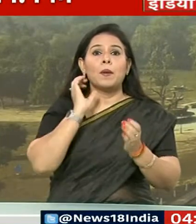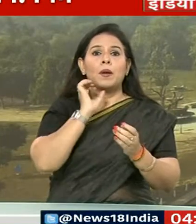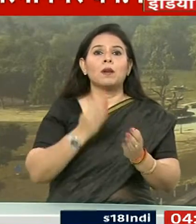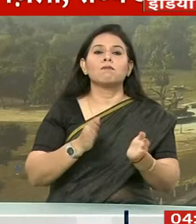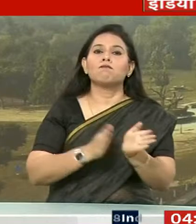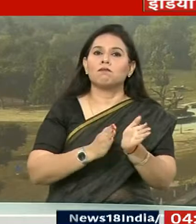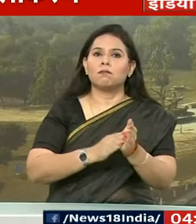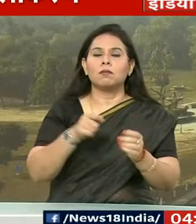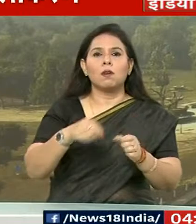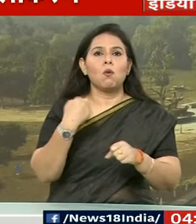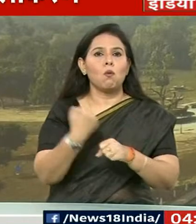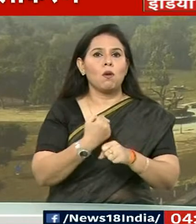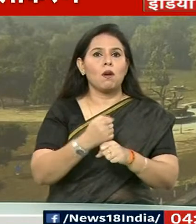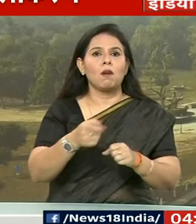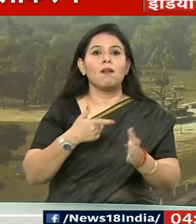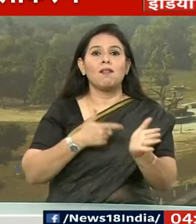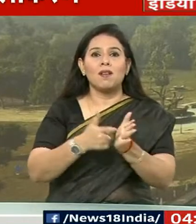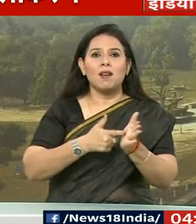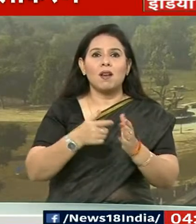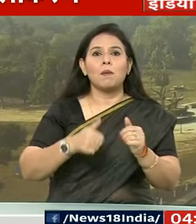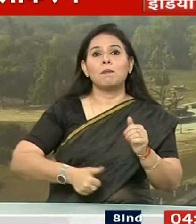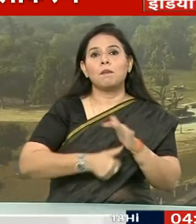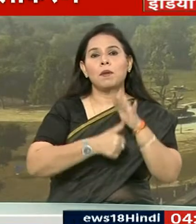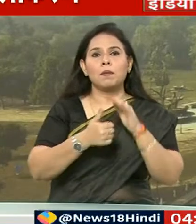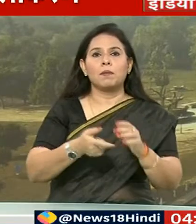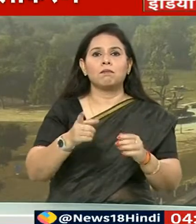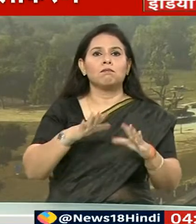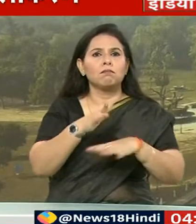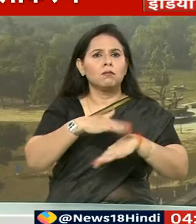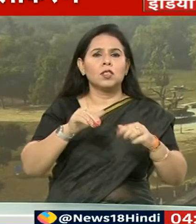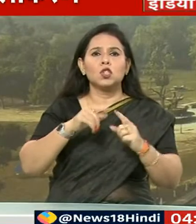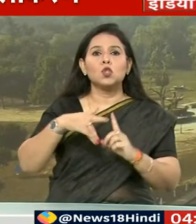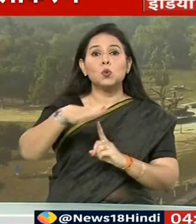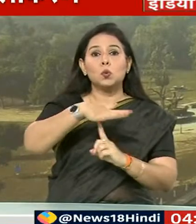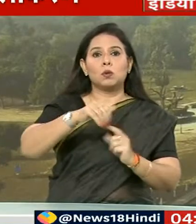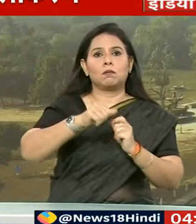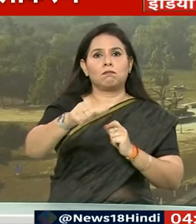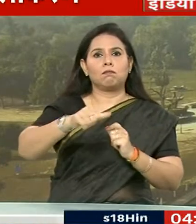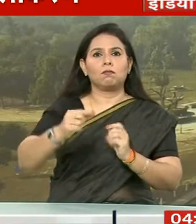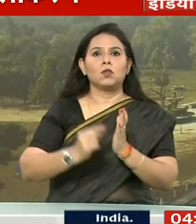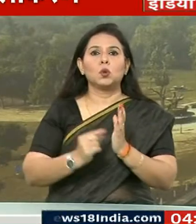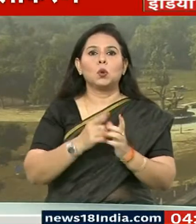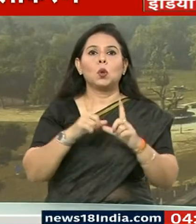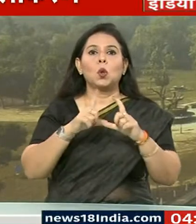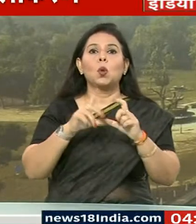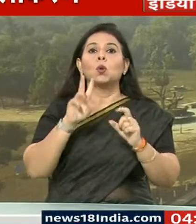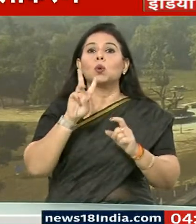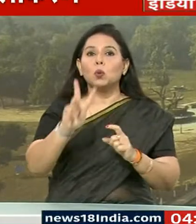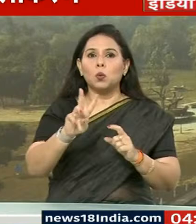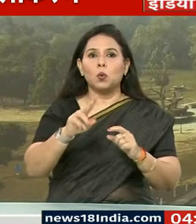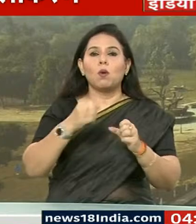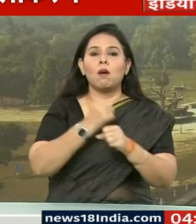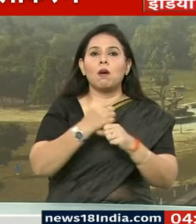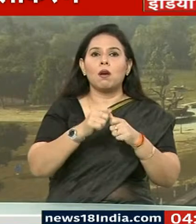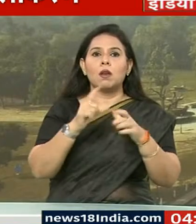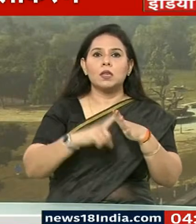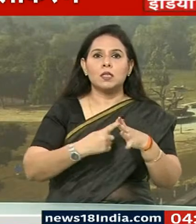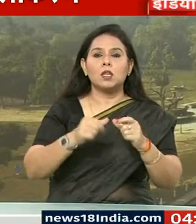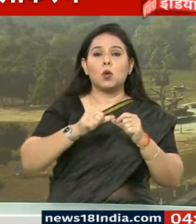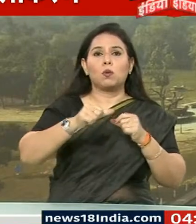Minister complimented the work of Gram Panchayats in maintaining social distancing using the Do Gaj Duri